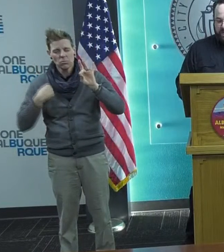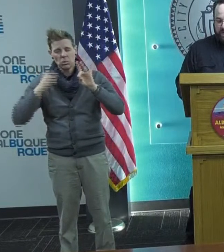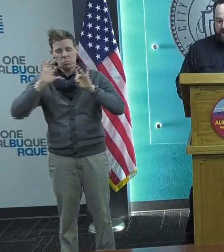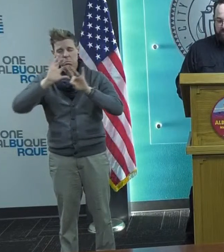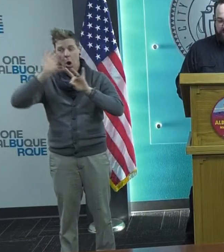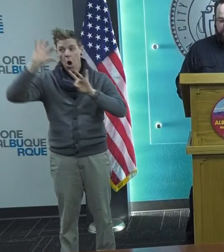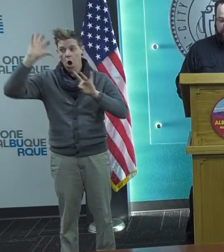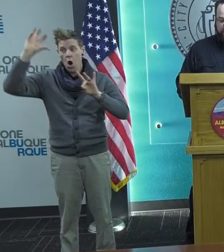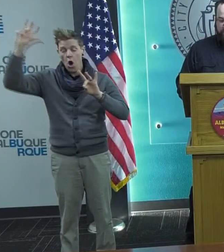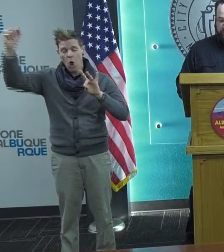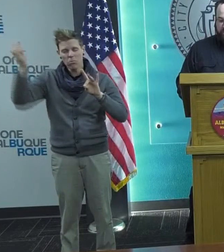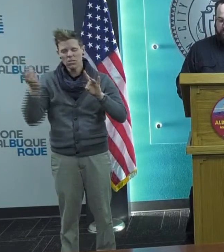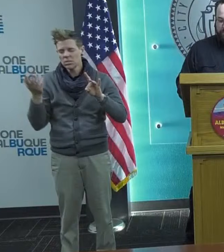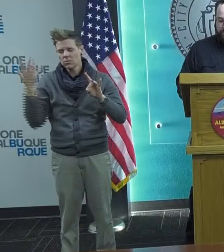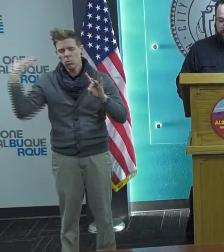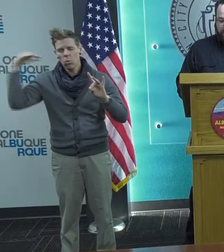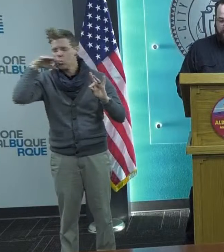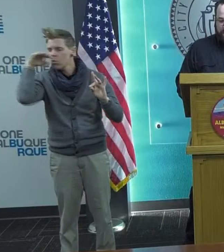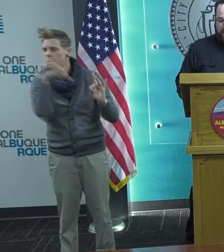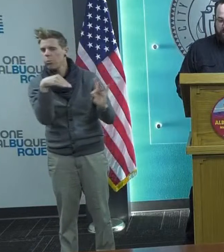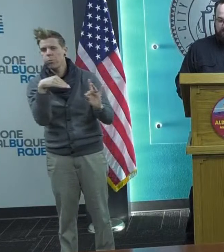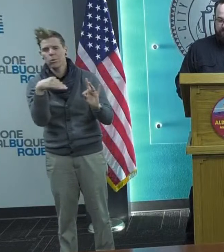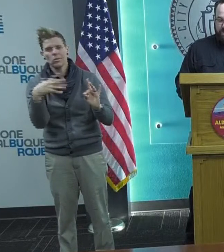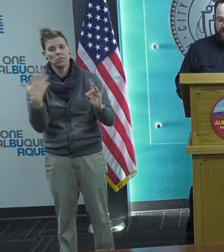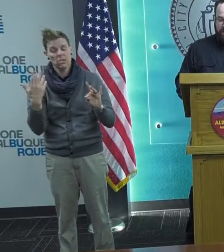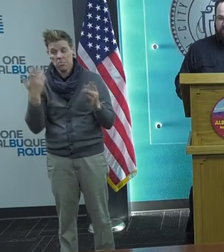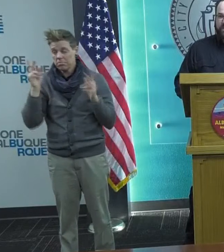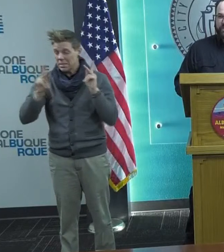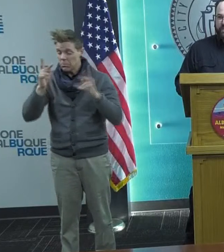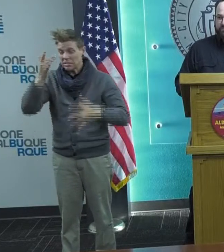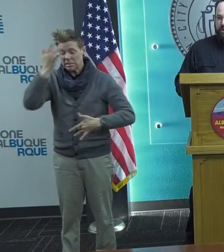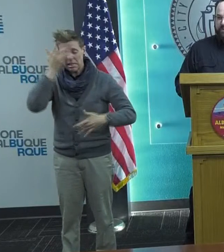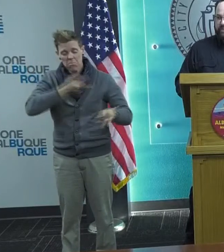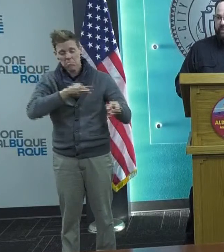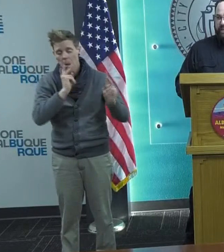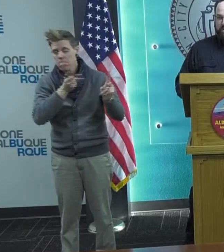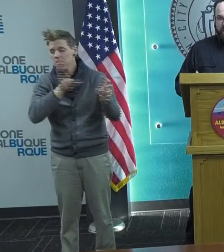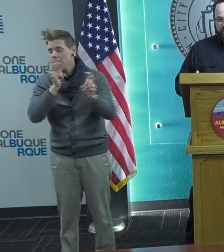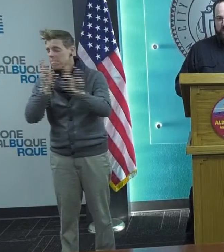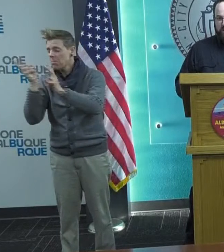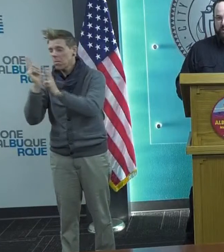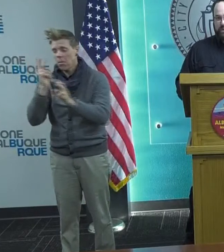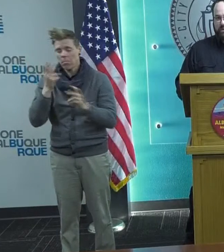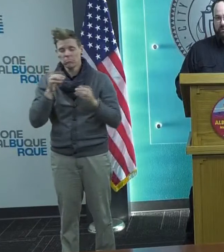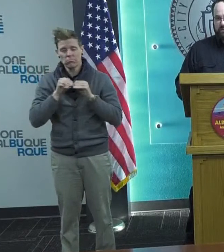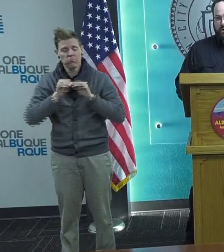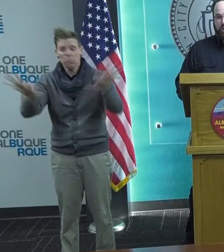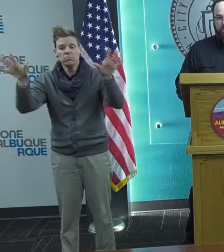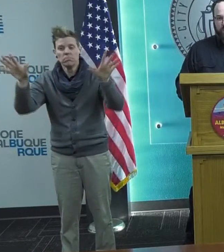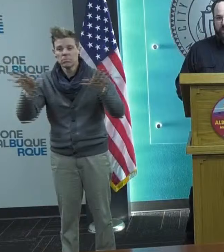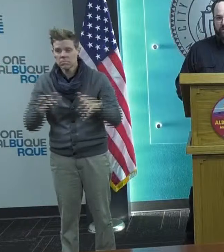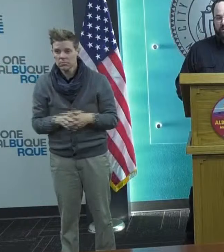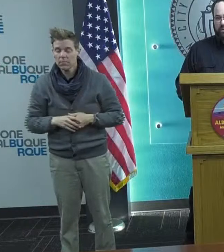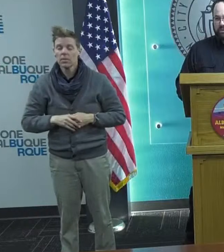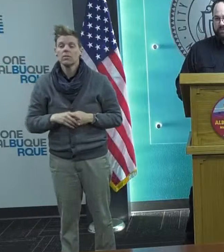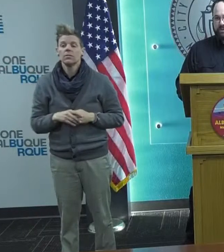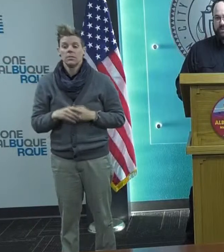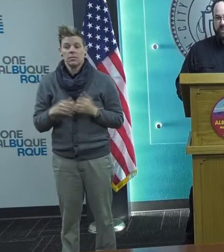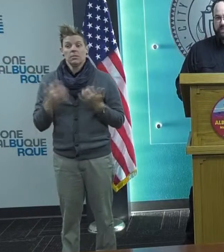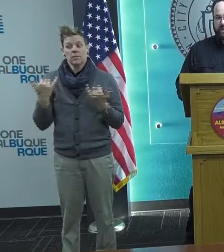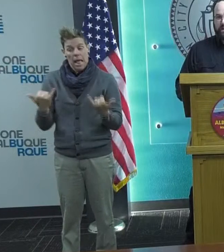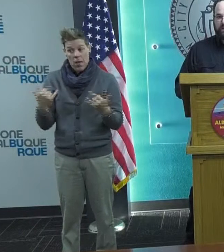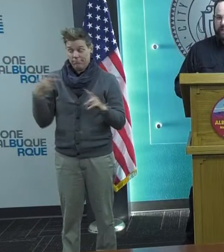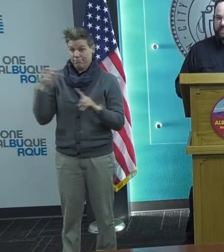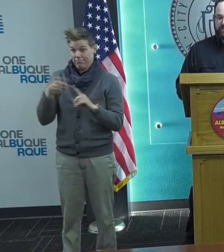COVID, and very much a concern. I have mentioned this previously, but as we go into colder weather, cold and